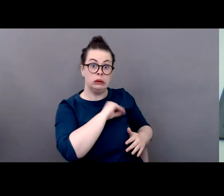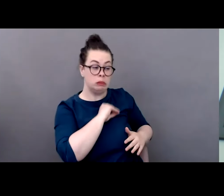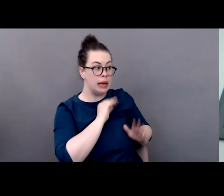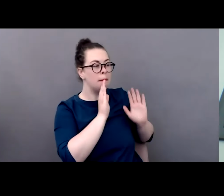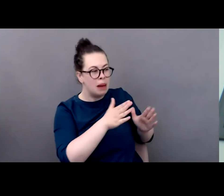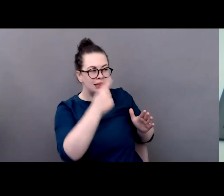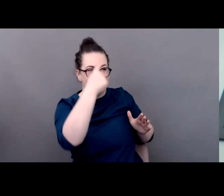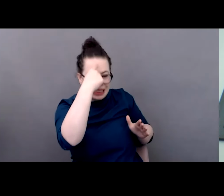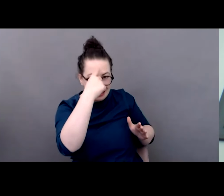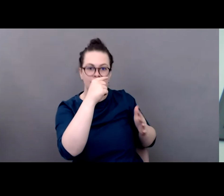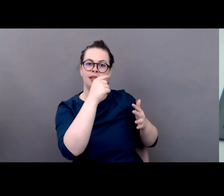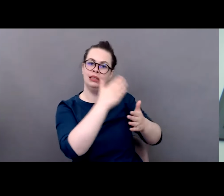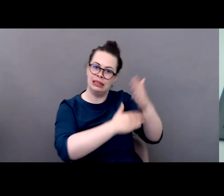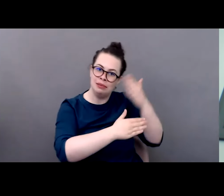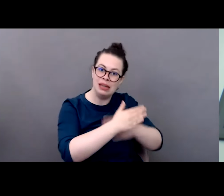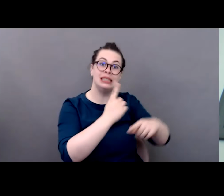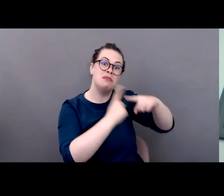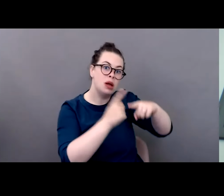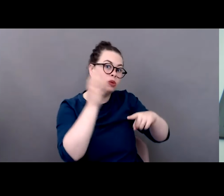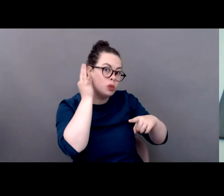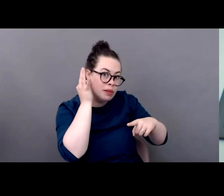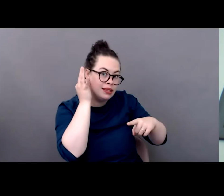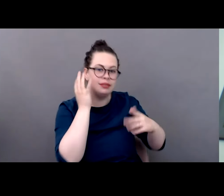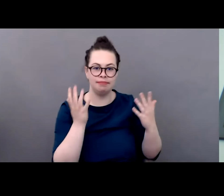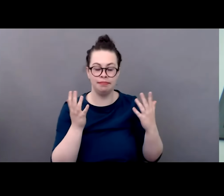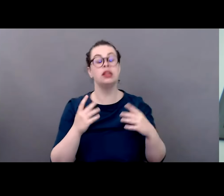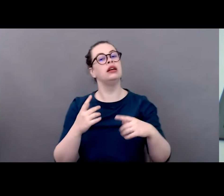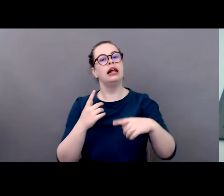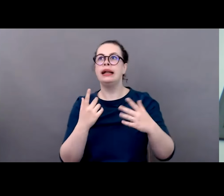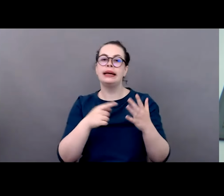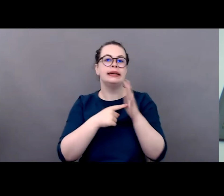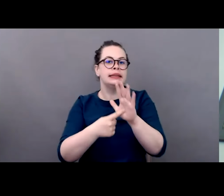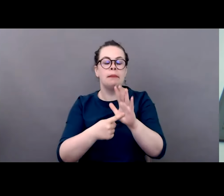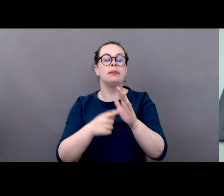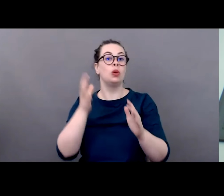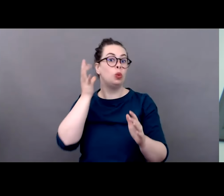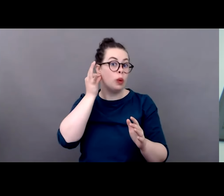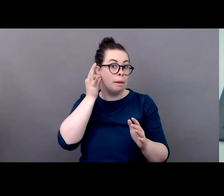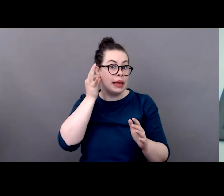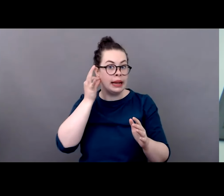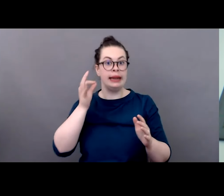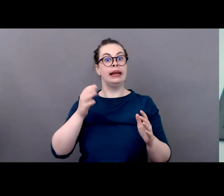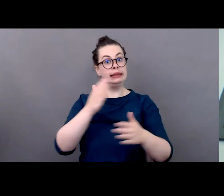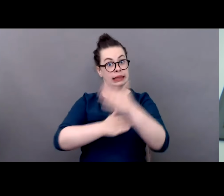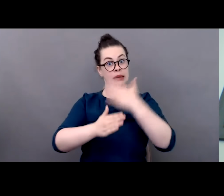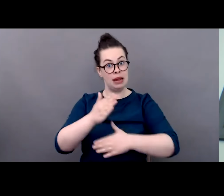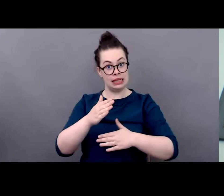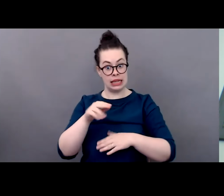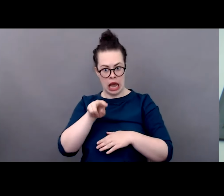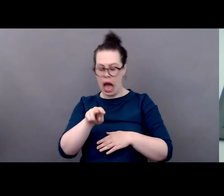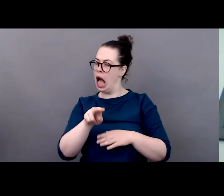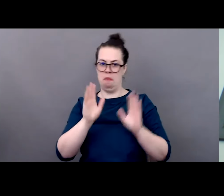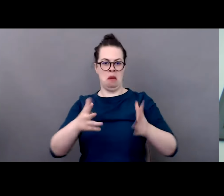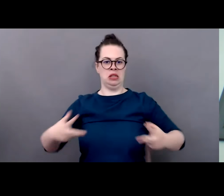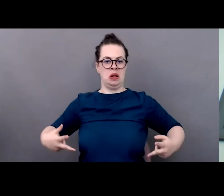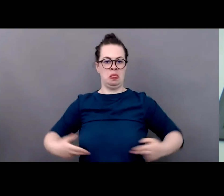person. I mean the issues of forced sterilization, forced abortions, also support provided to women